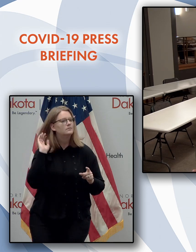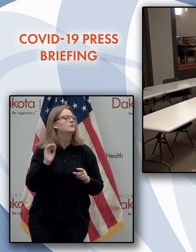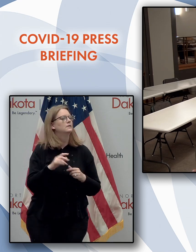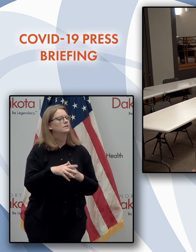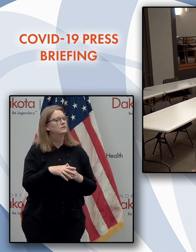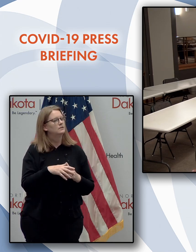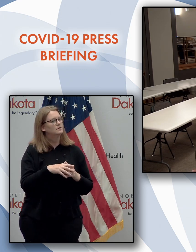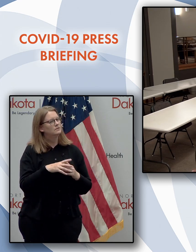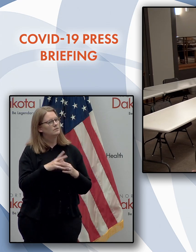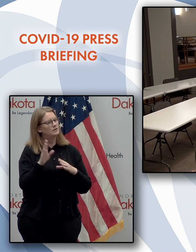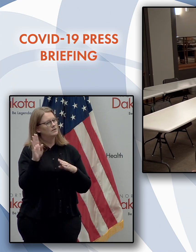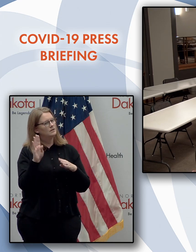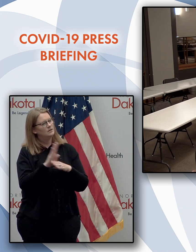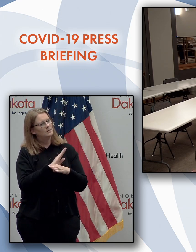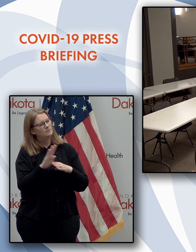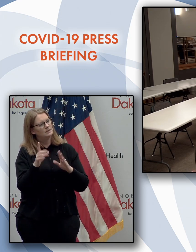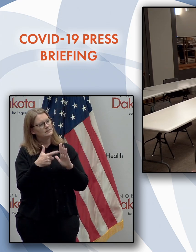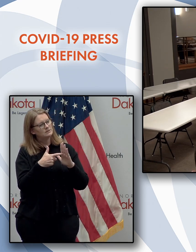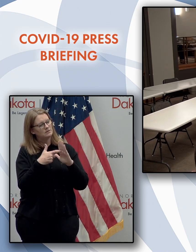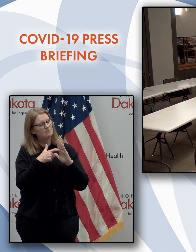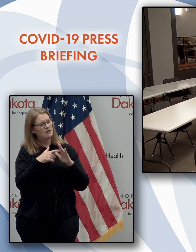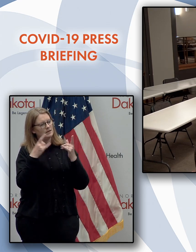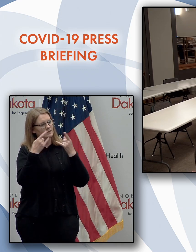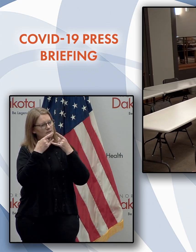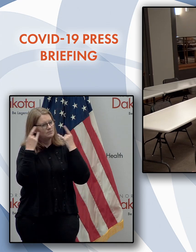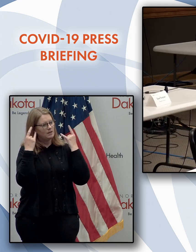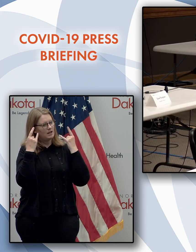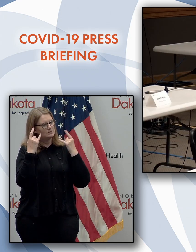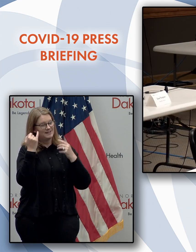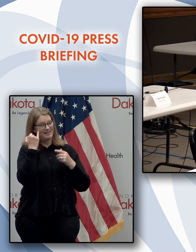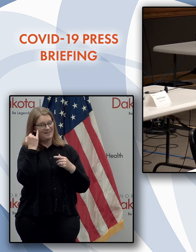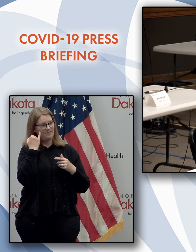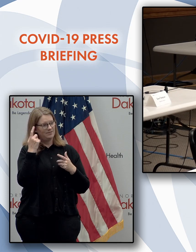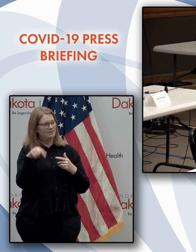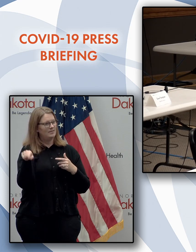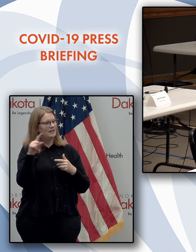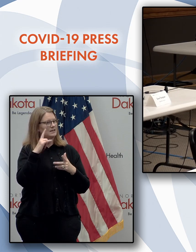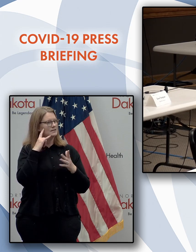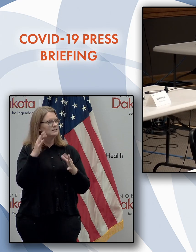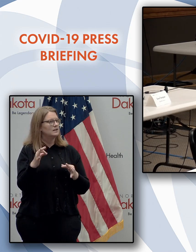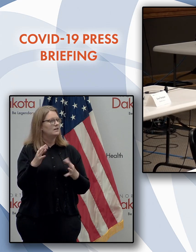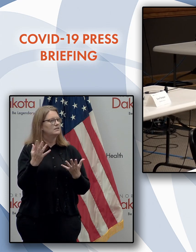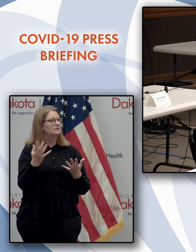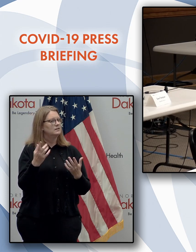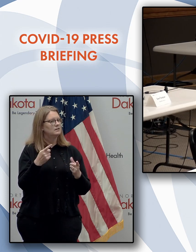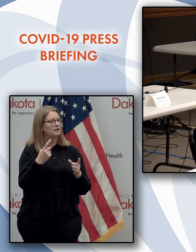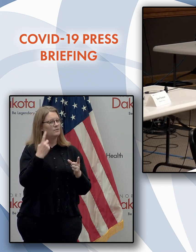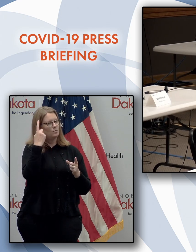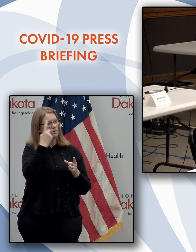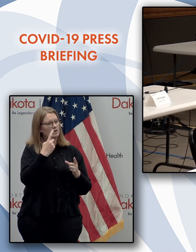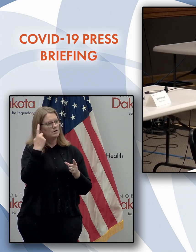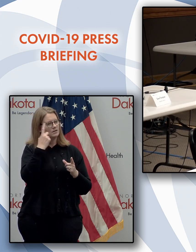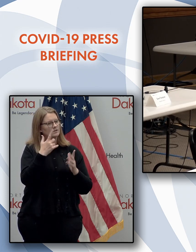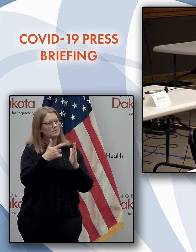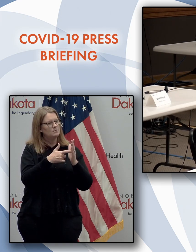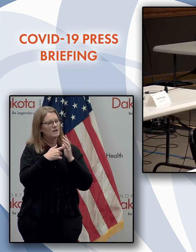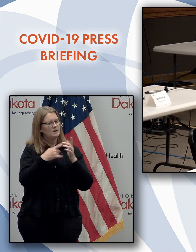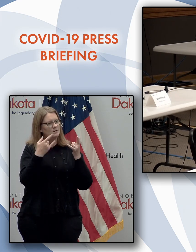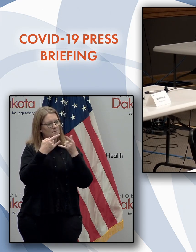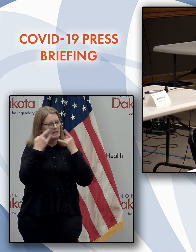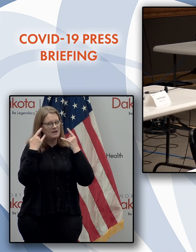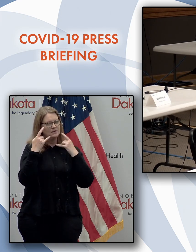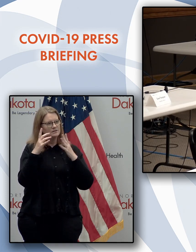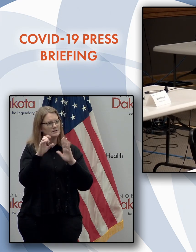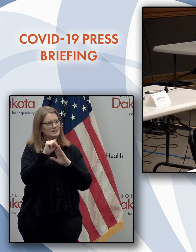sensible for businesses to mandate masks if they so choose. I'm wondering if you've given any thought to mandating masks in the